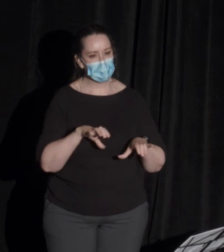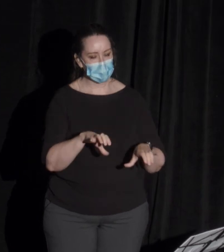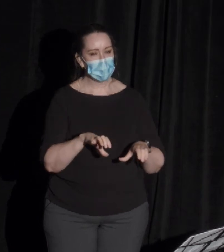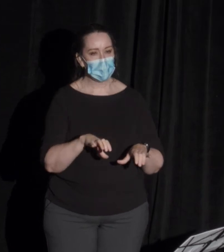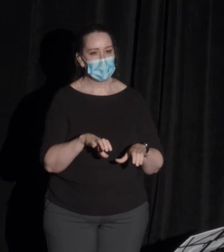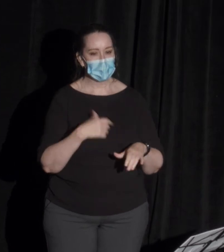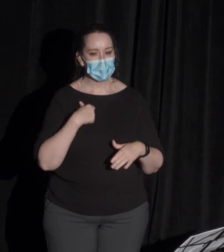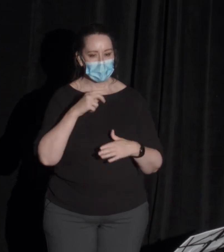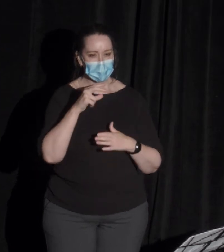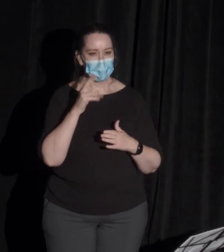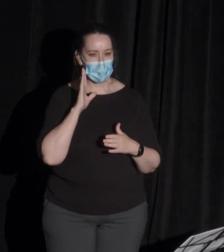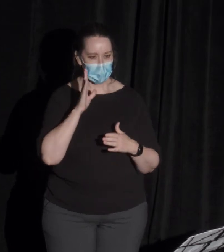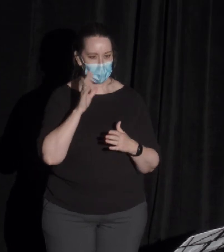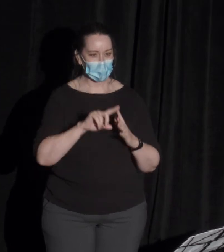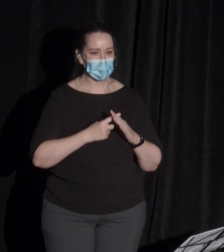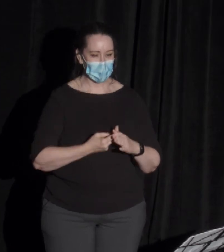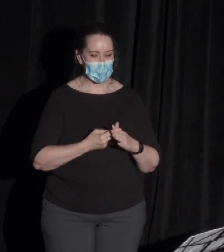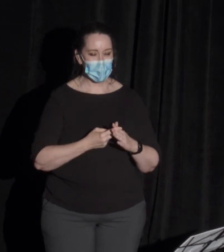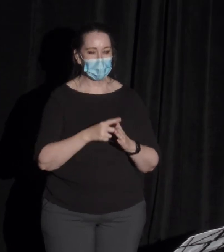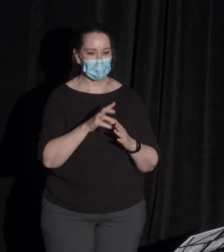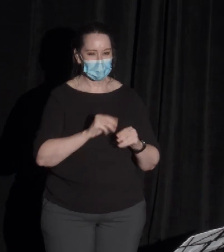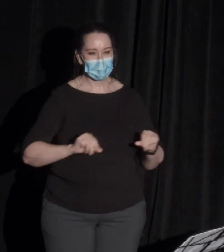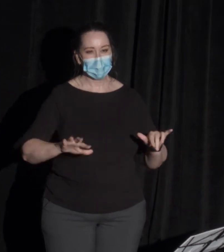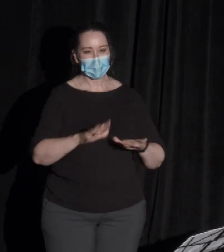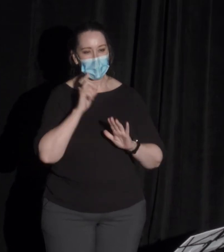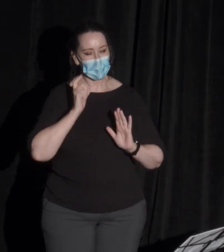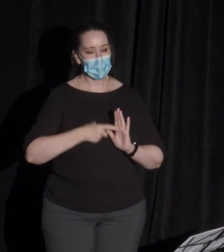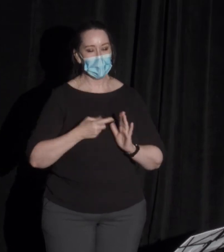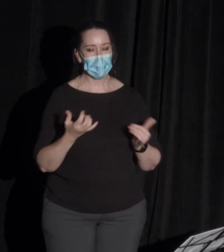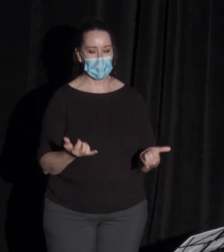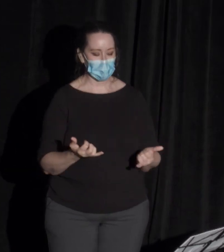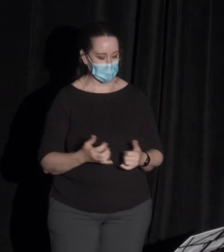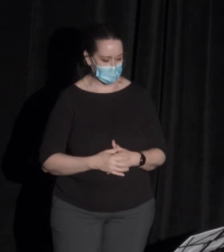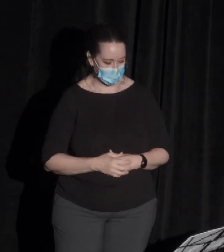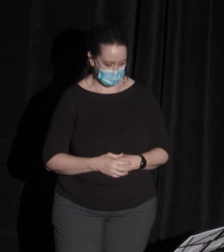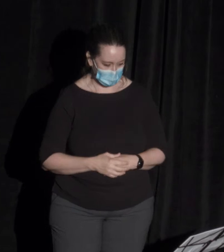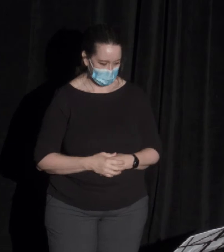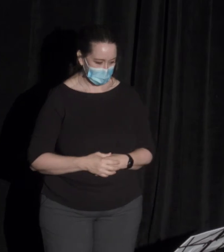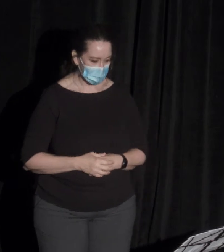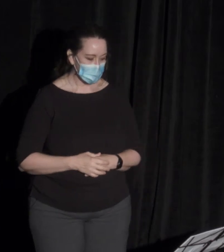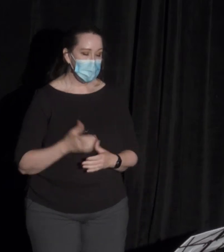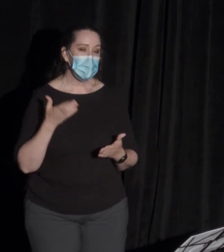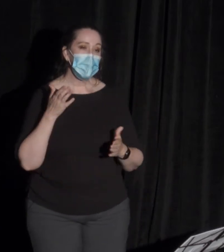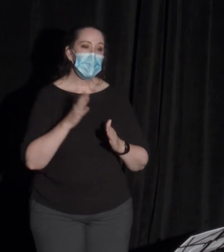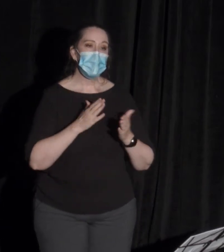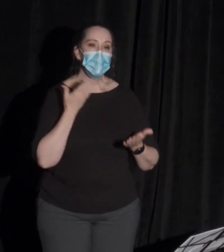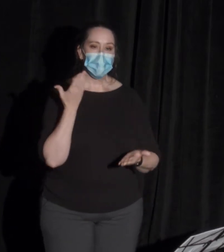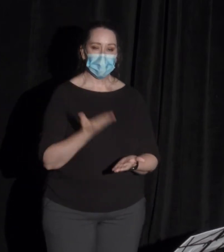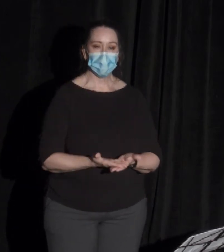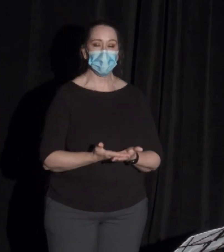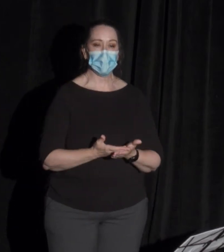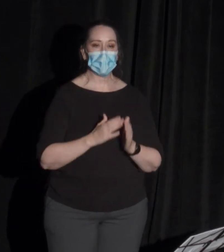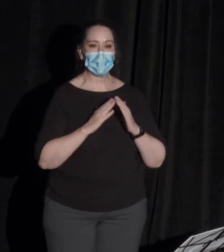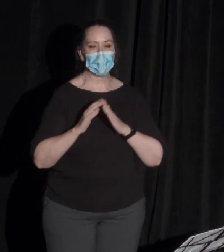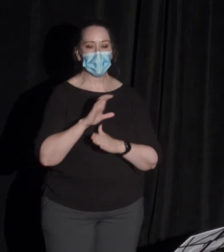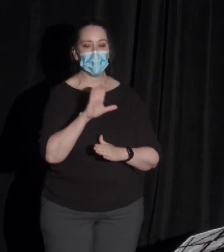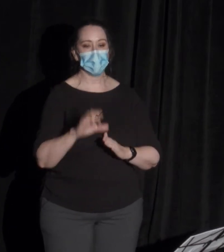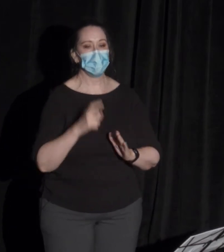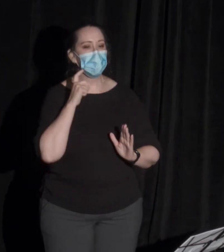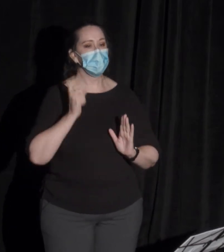going to start our land acknowledgement. Whereas the City of Chicago acknowledges that Chicago, formerly